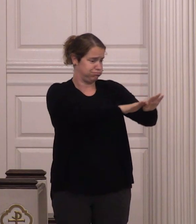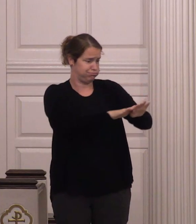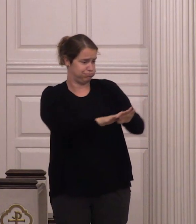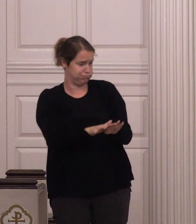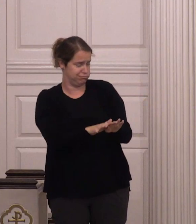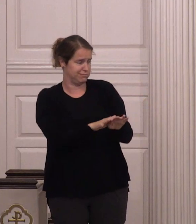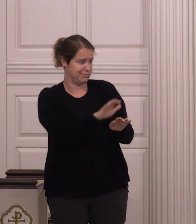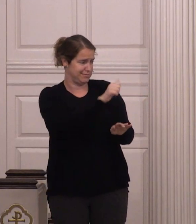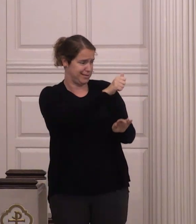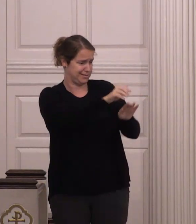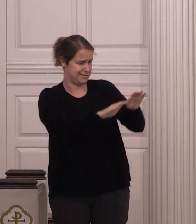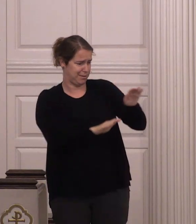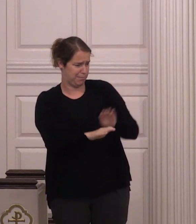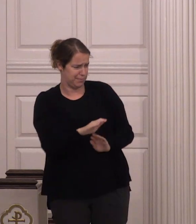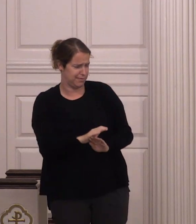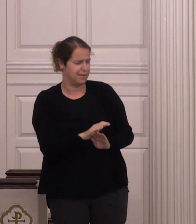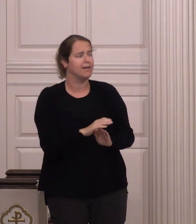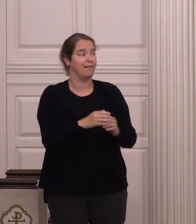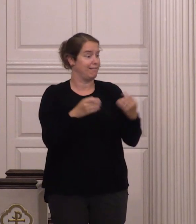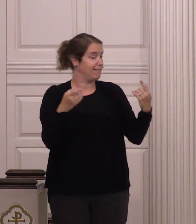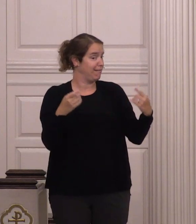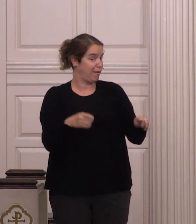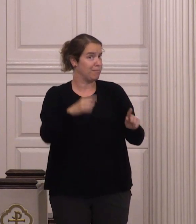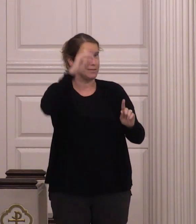So the sun came back the 10 steps it